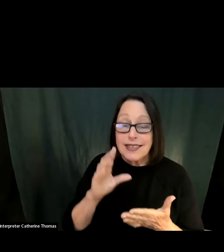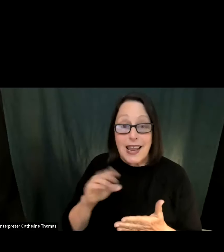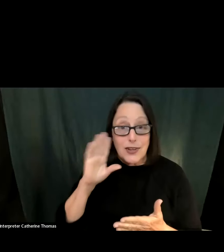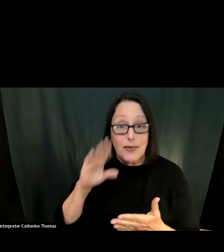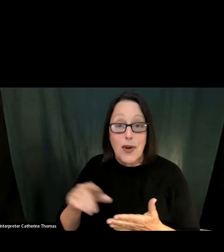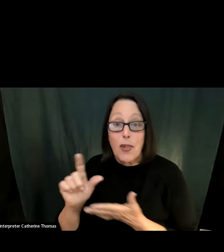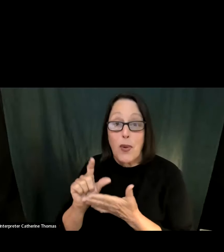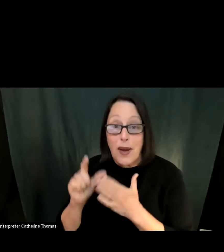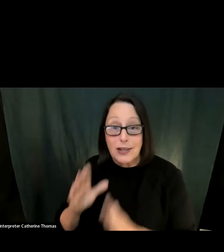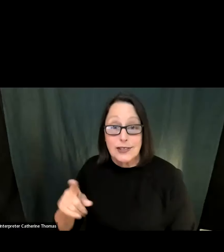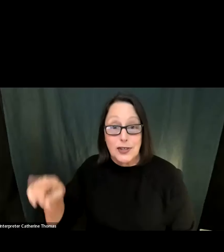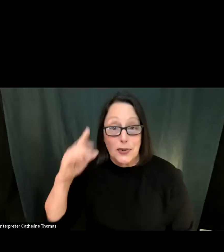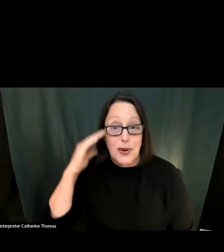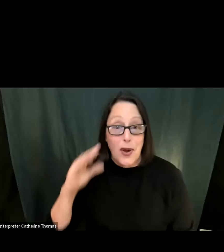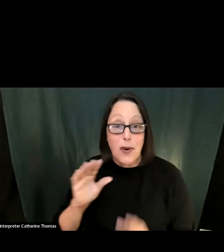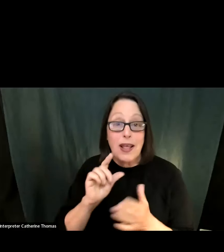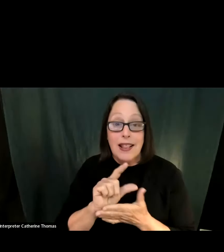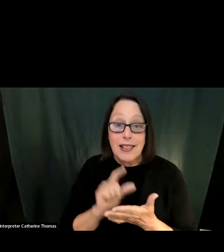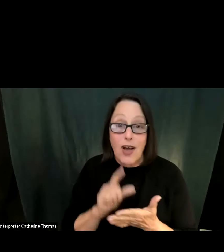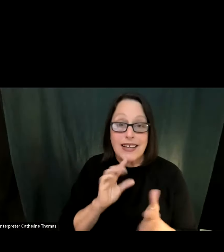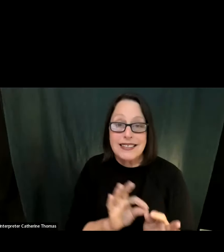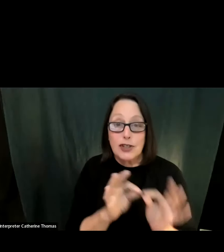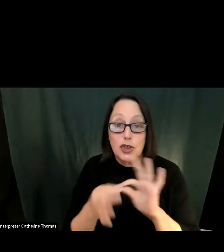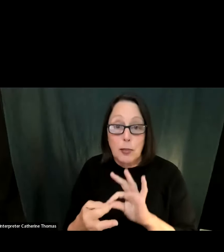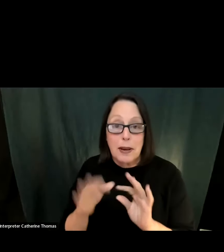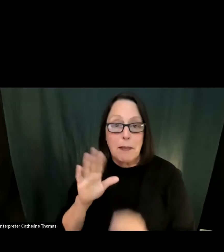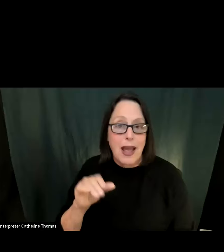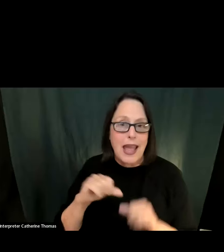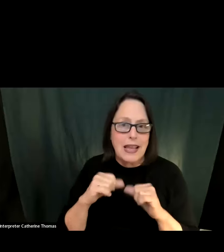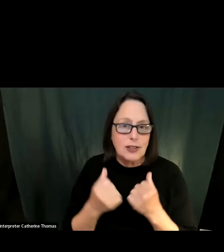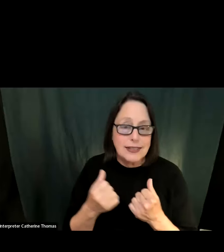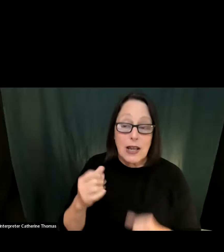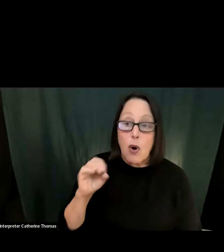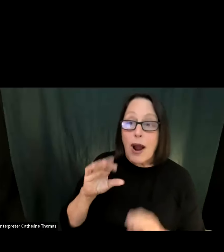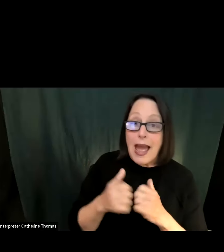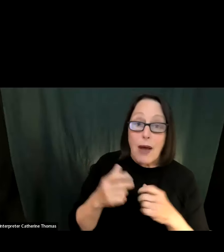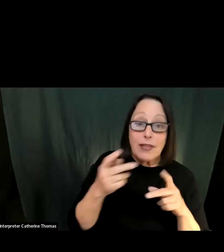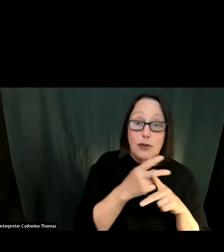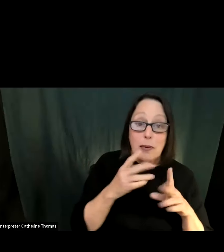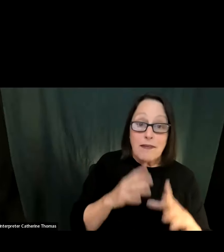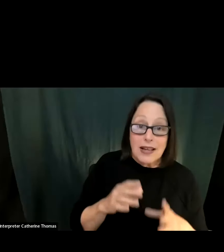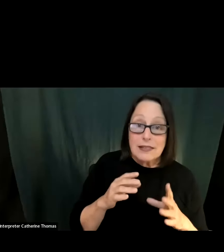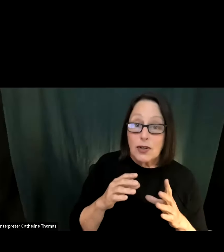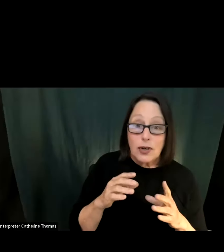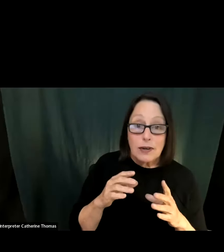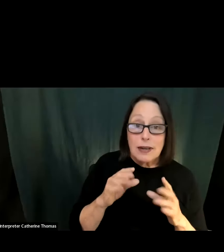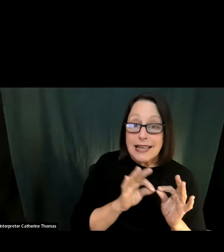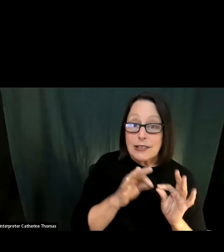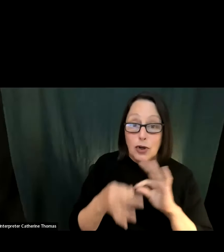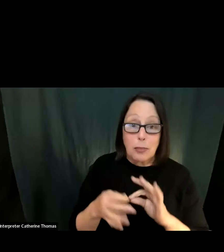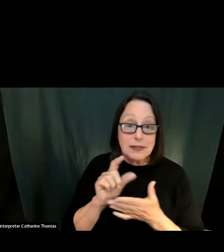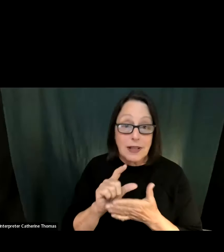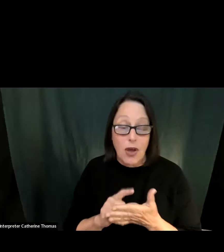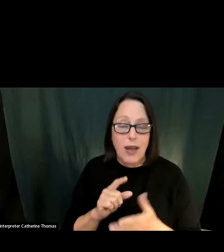interpretation. And how they interpret it by an agency, how an individual supervisor interprets it. And I agree with Dylan. It is